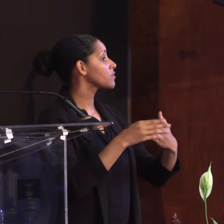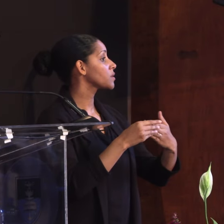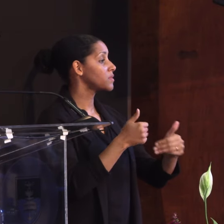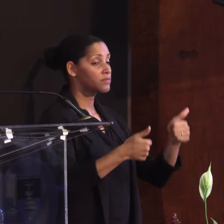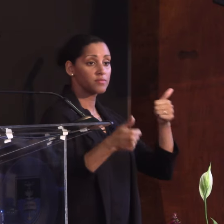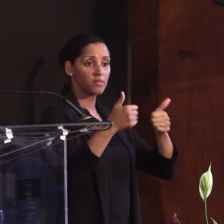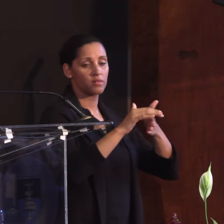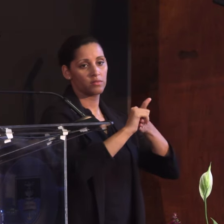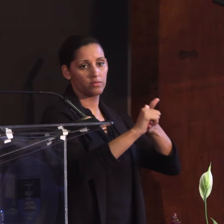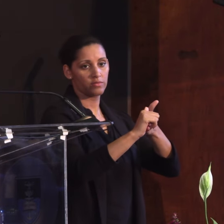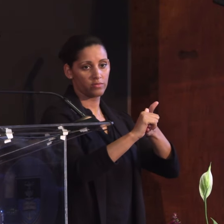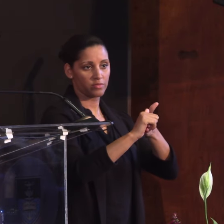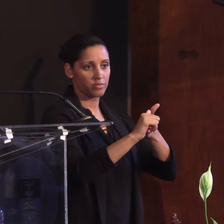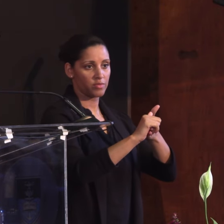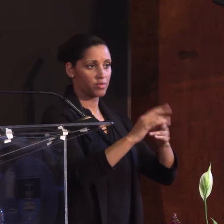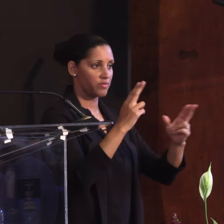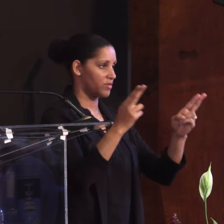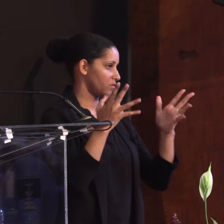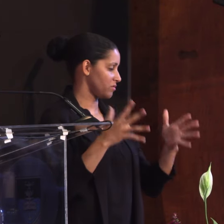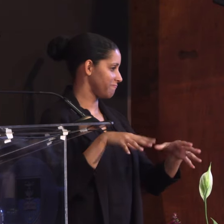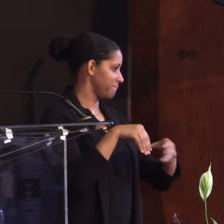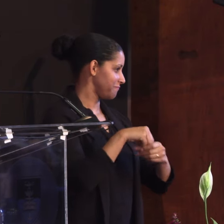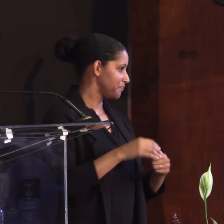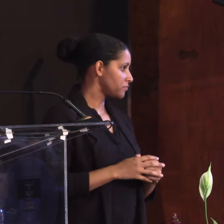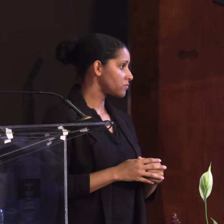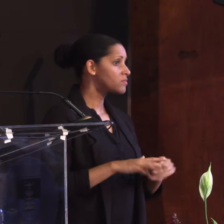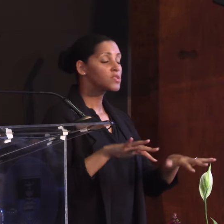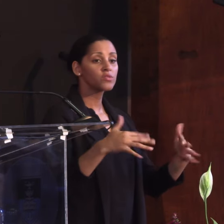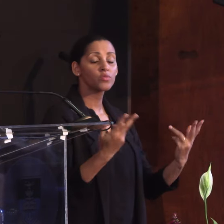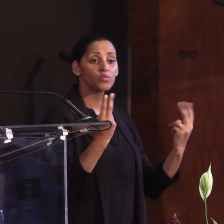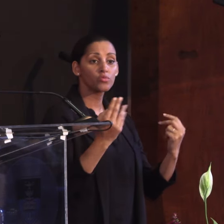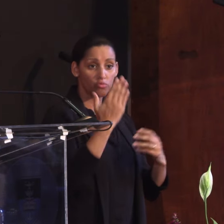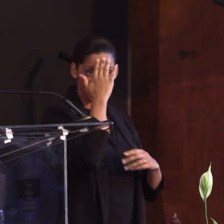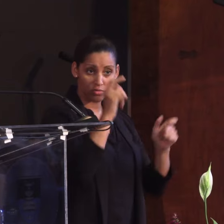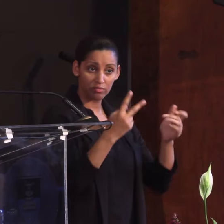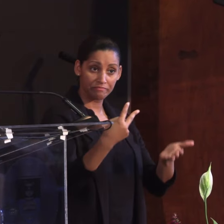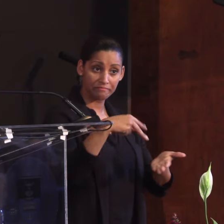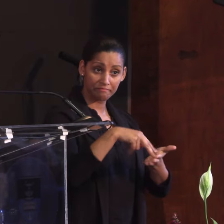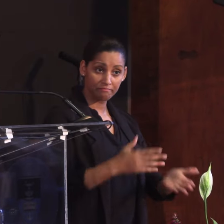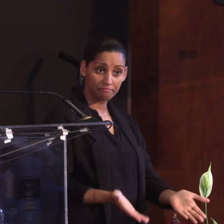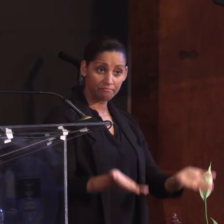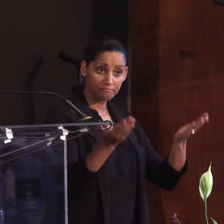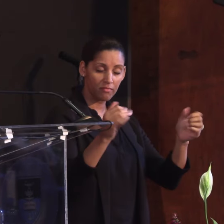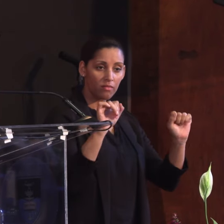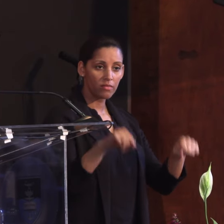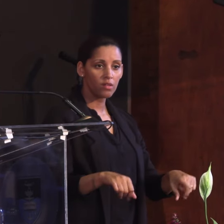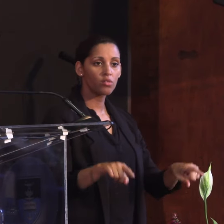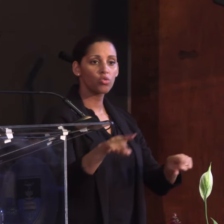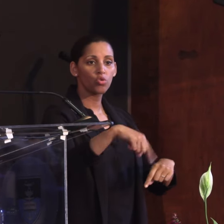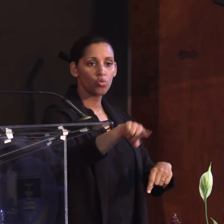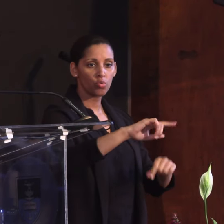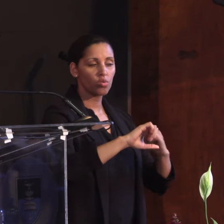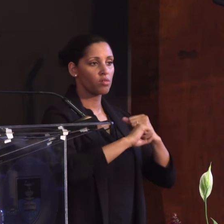of the university. So I now invite all our new graduates to rise to your feet and wave your